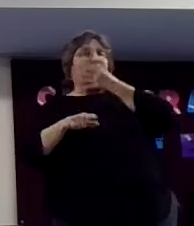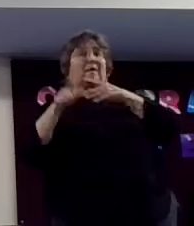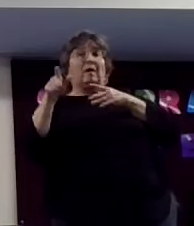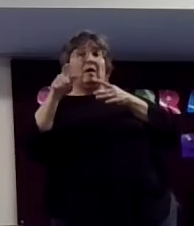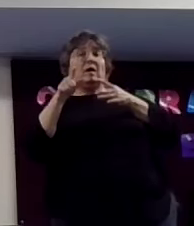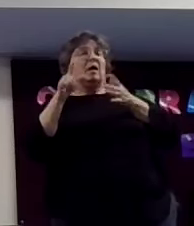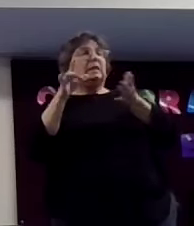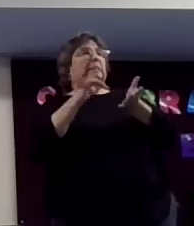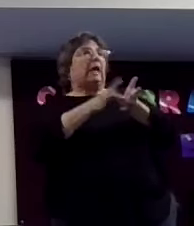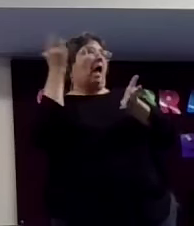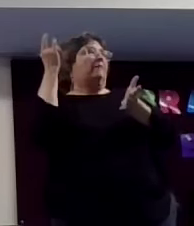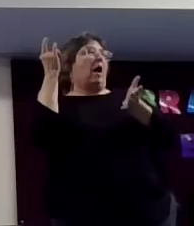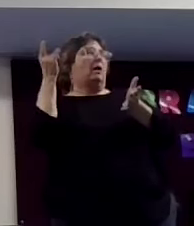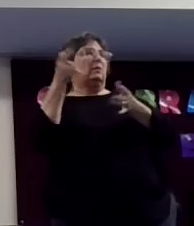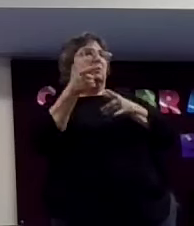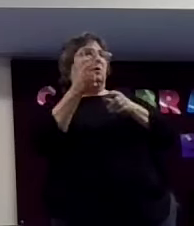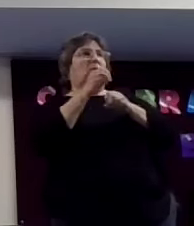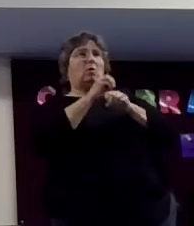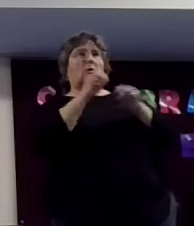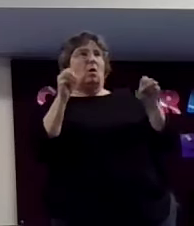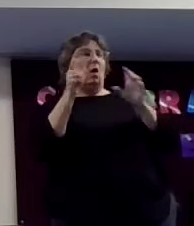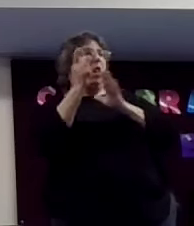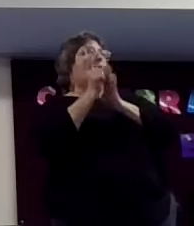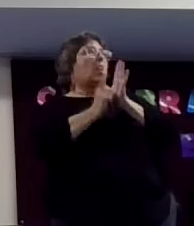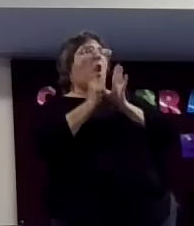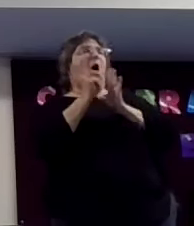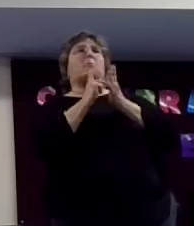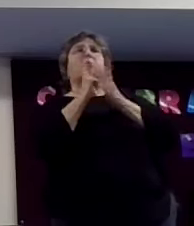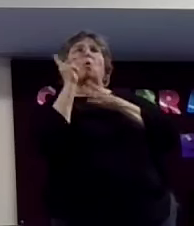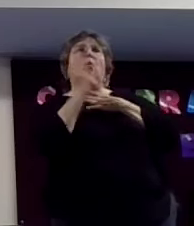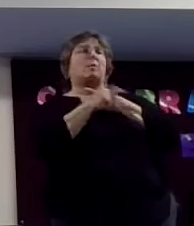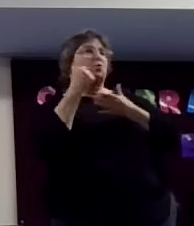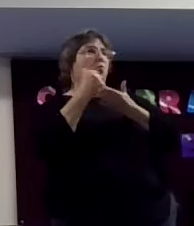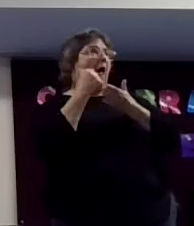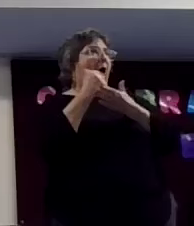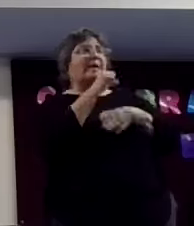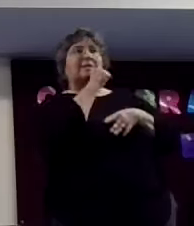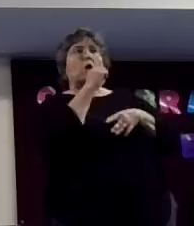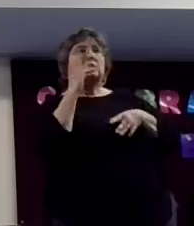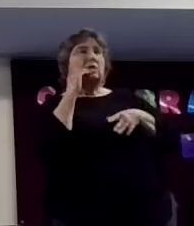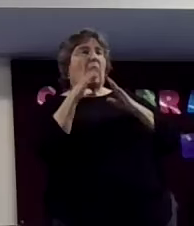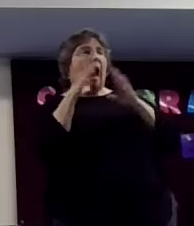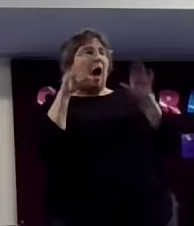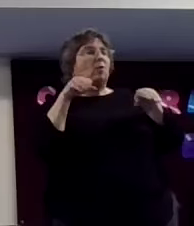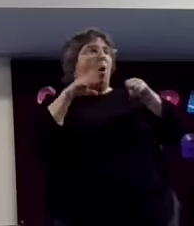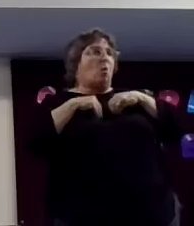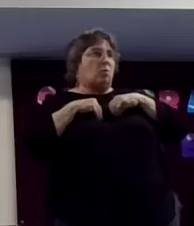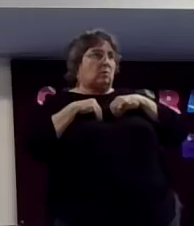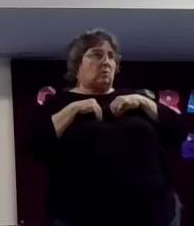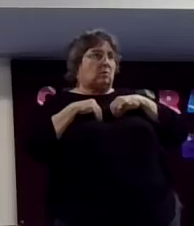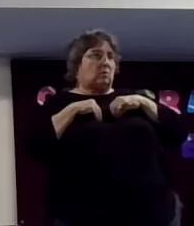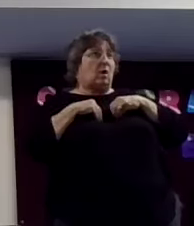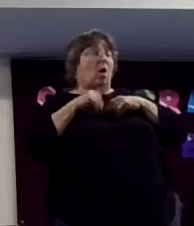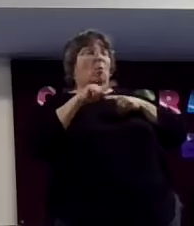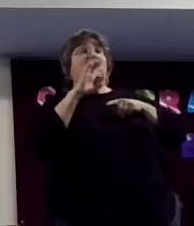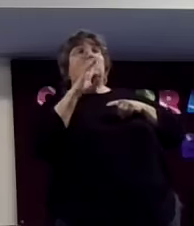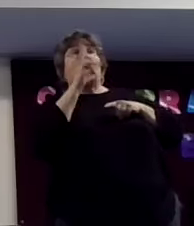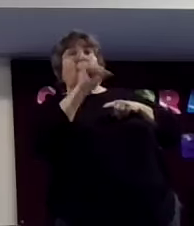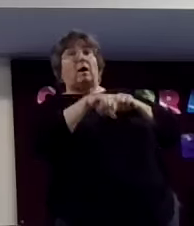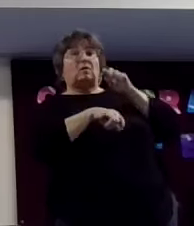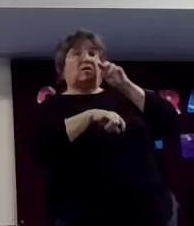taken advantage of. There's no law program to help seniors who are housing owners. So when you're